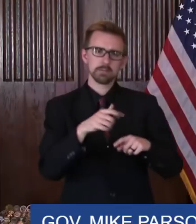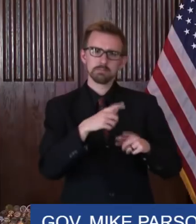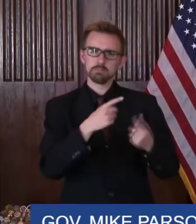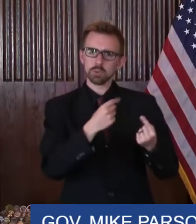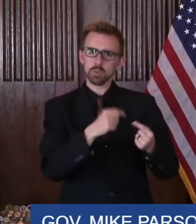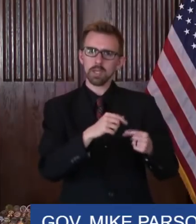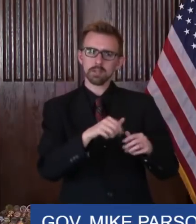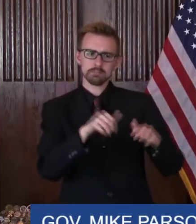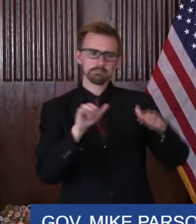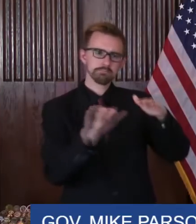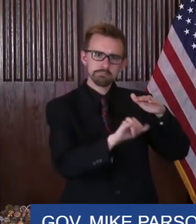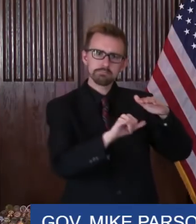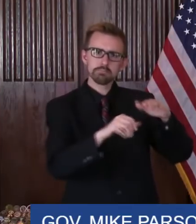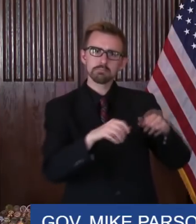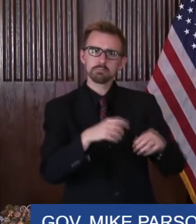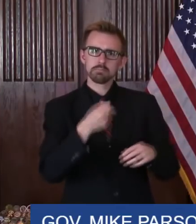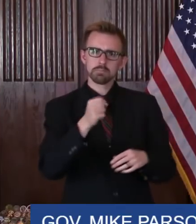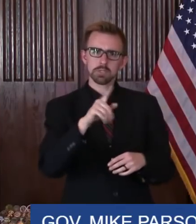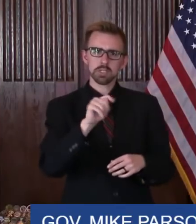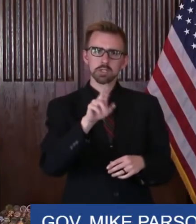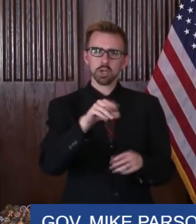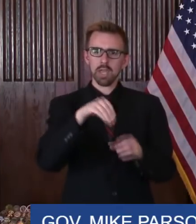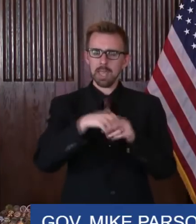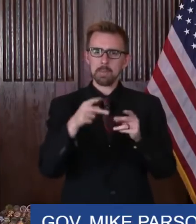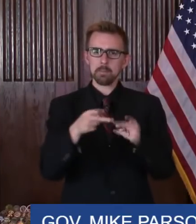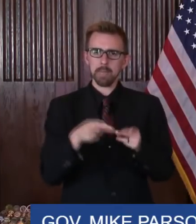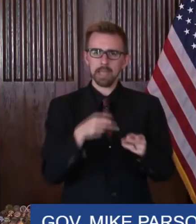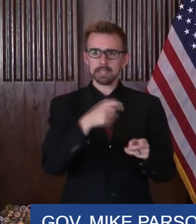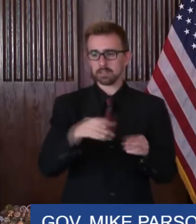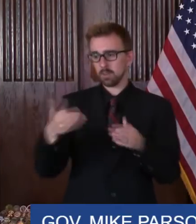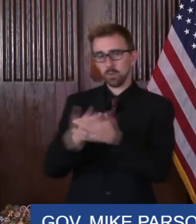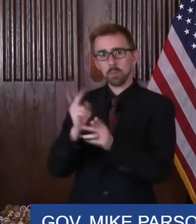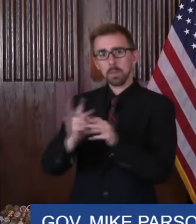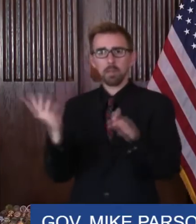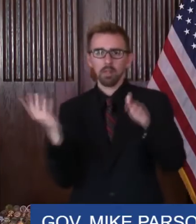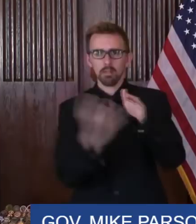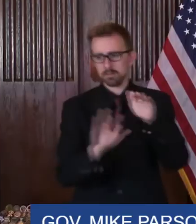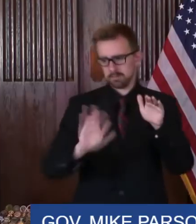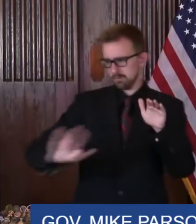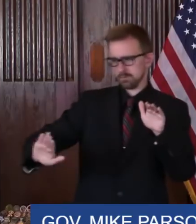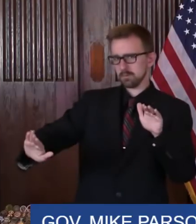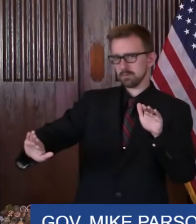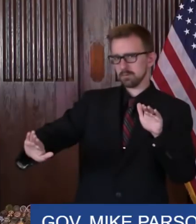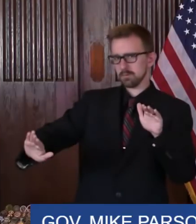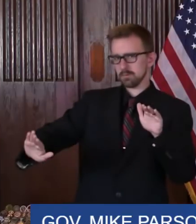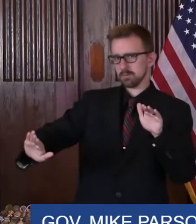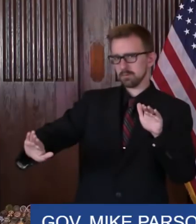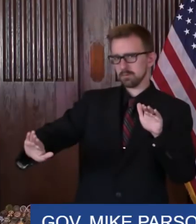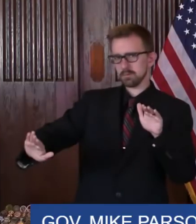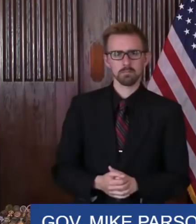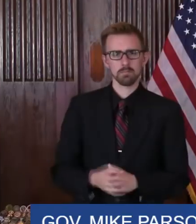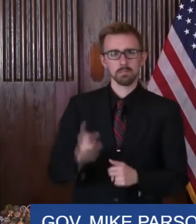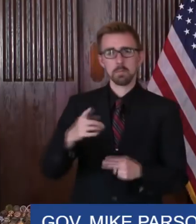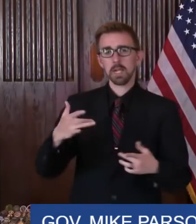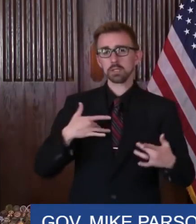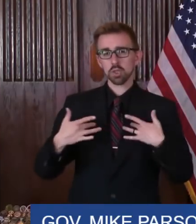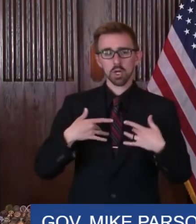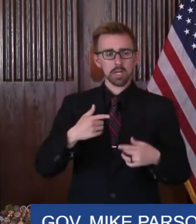place, asking residents to stay inside and no longer accepting new guests. But the concerning part is the close living